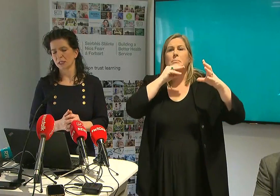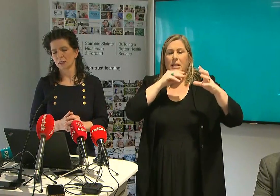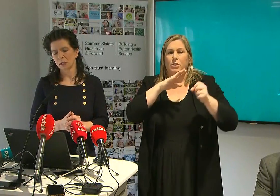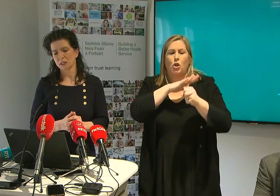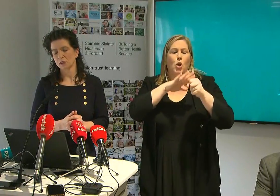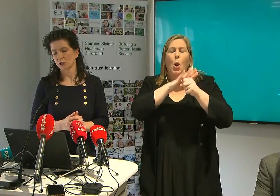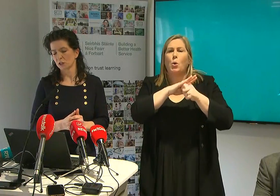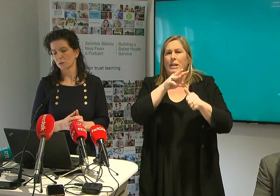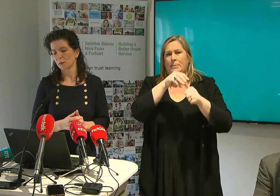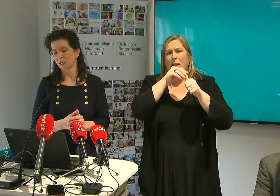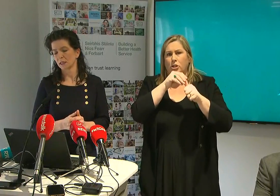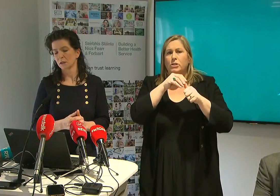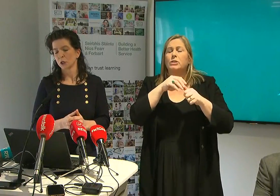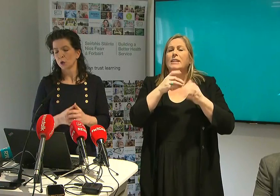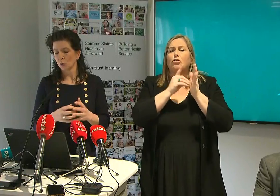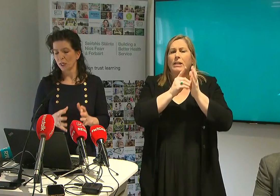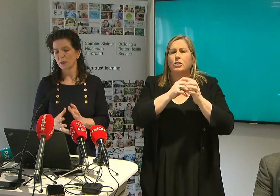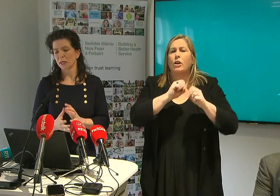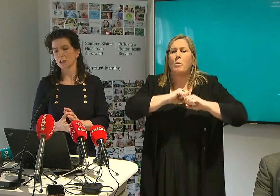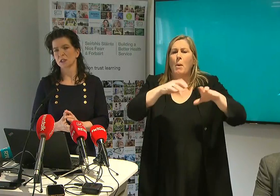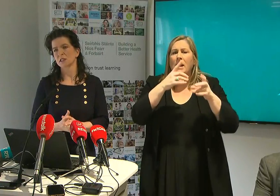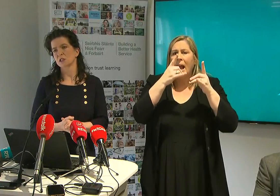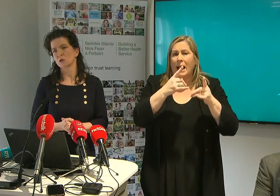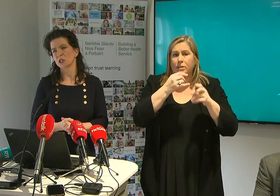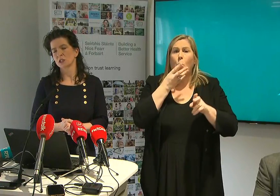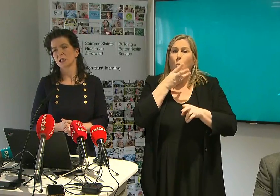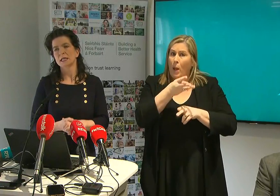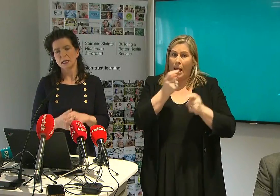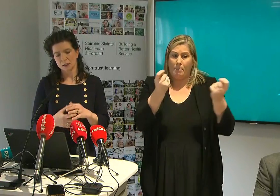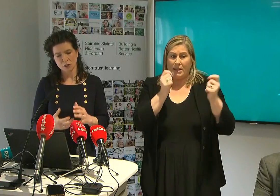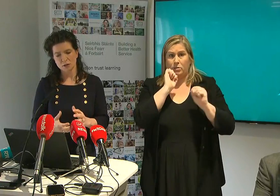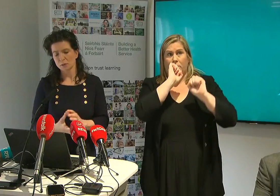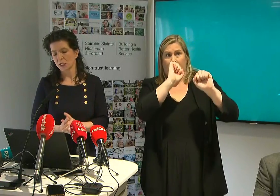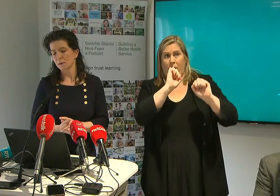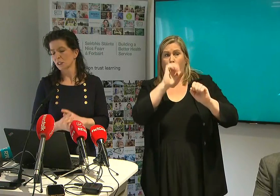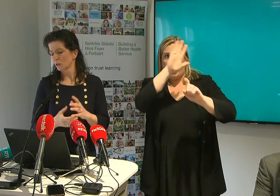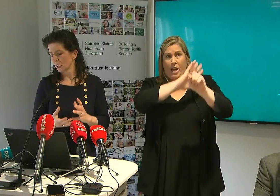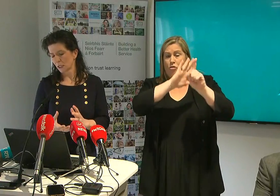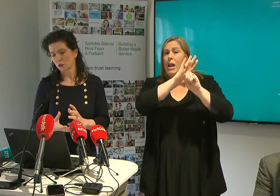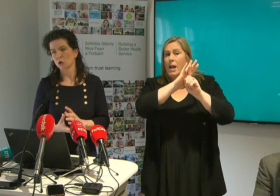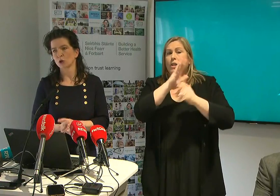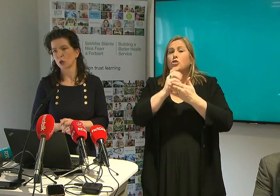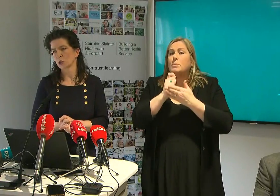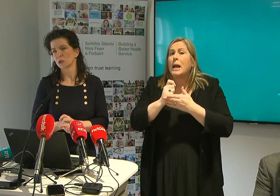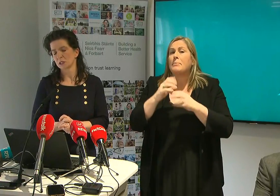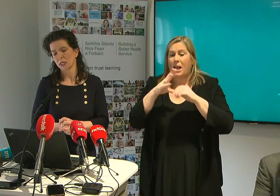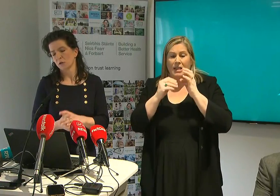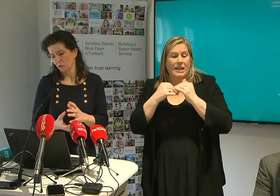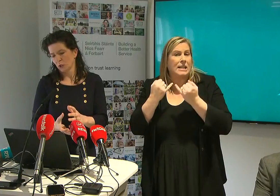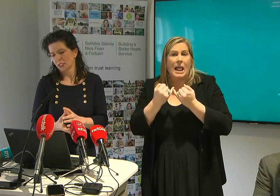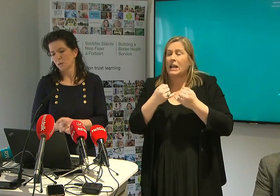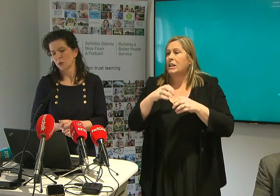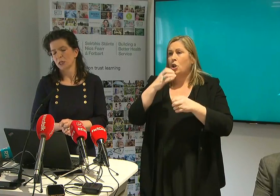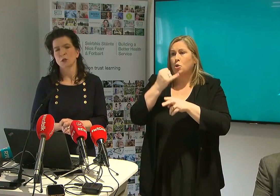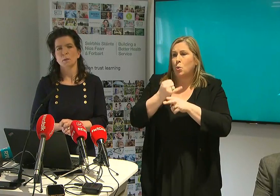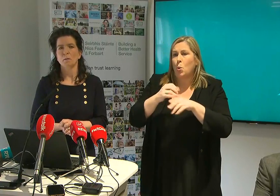specialists in public health medicine and directors of public health will be managing that situation. And sometimes things like school closures,